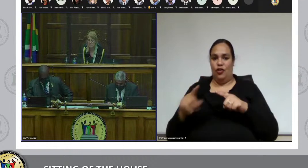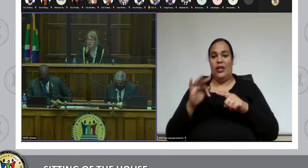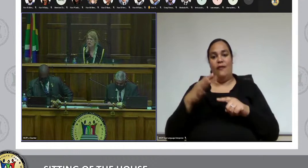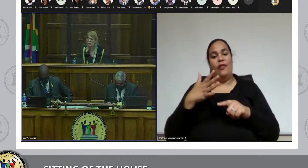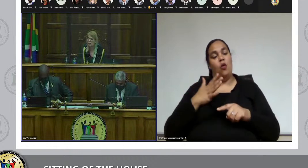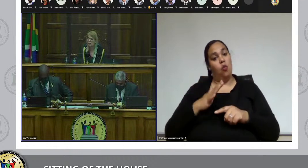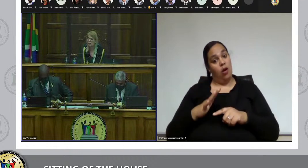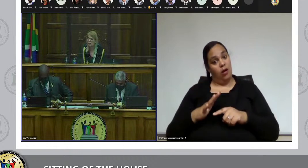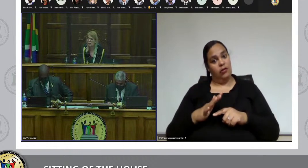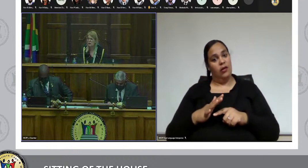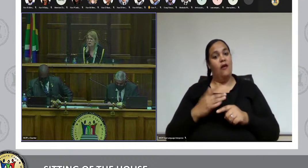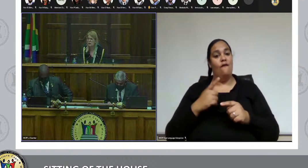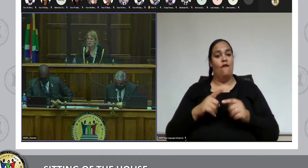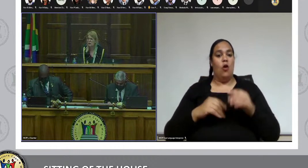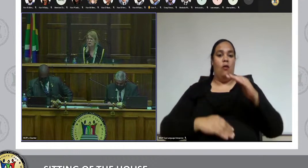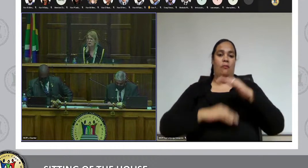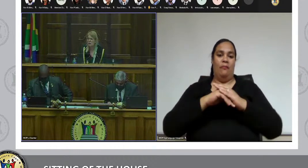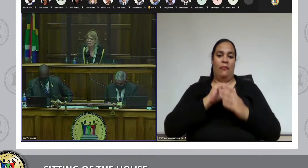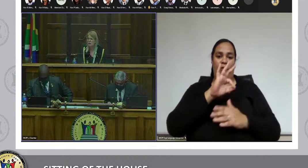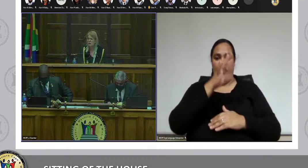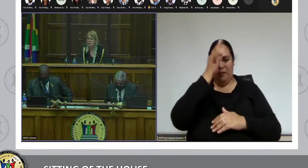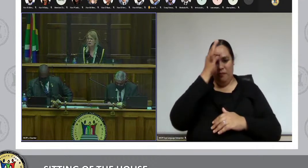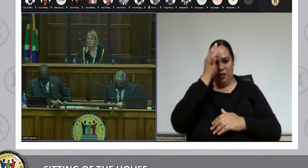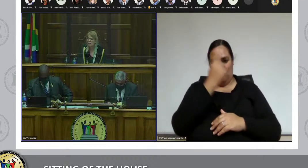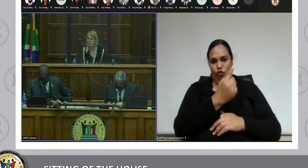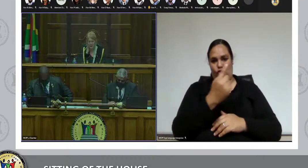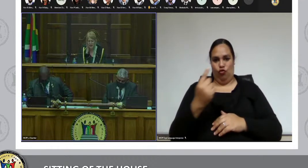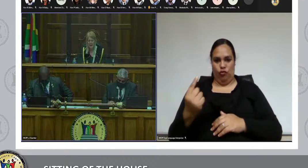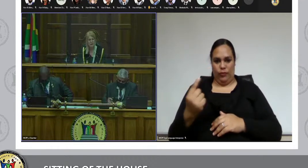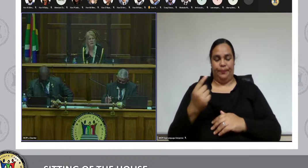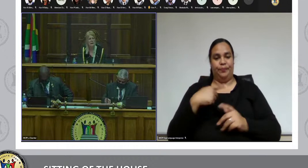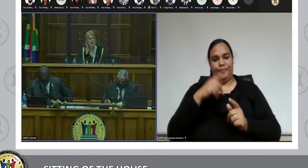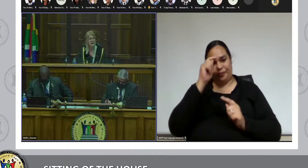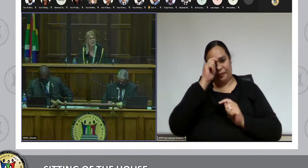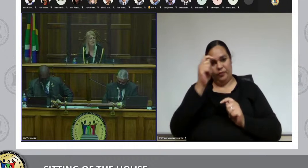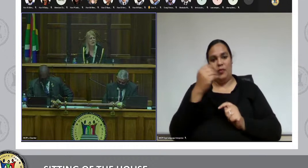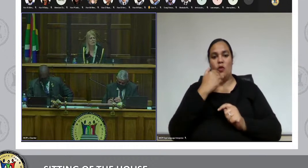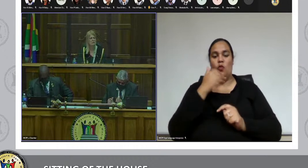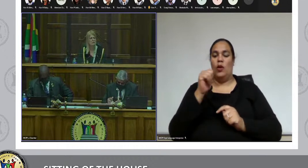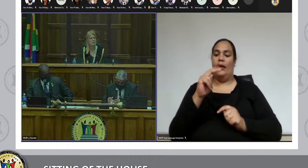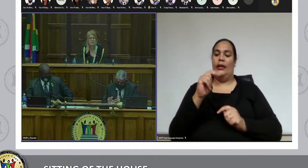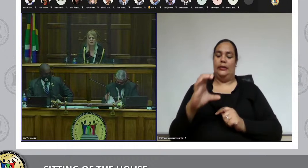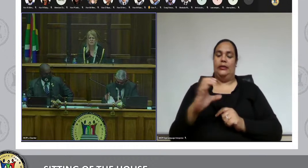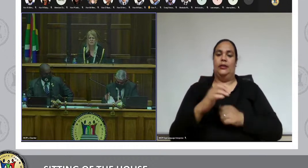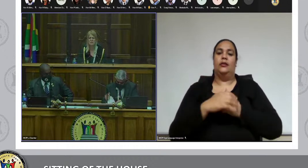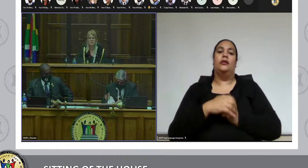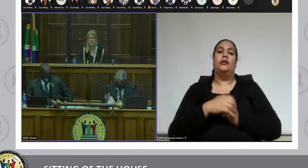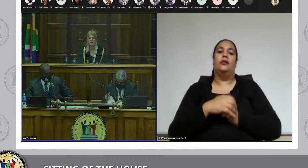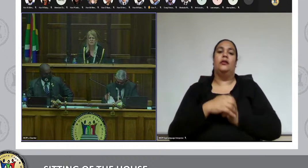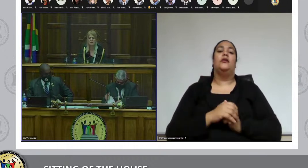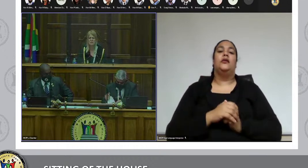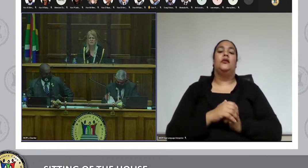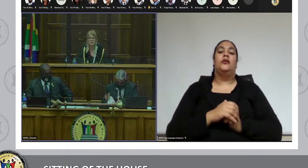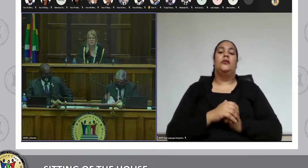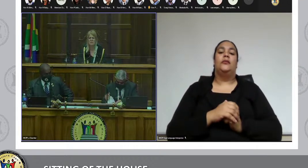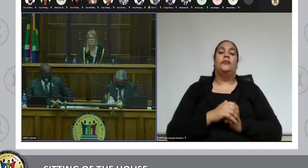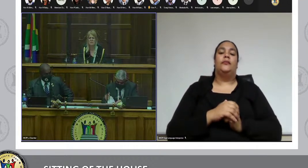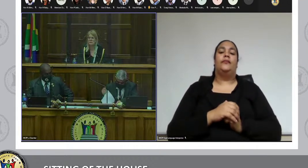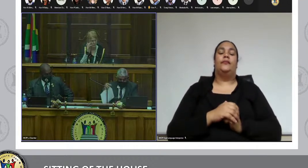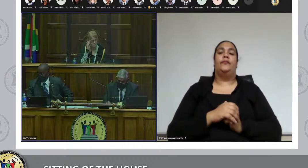so wish, for a maximum of 3 minutes each. I recognize the ANC.